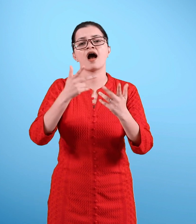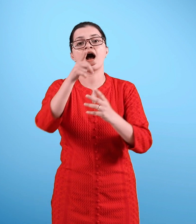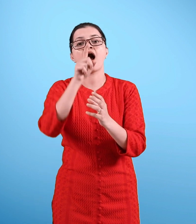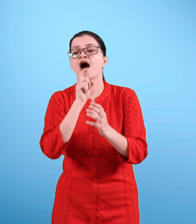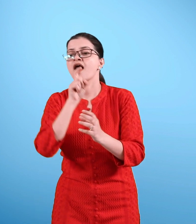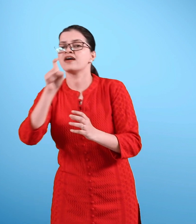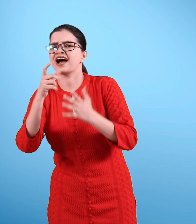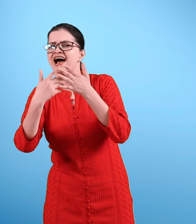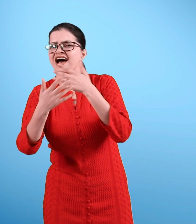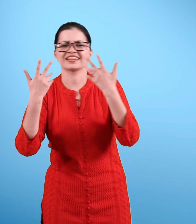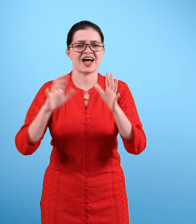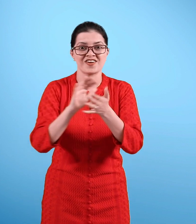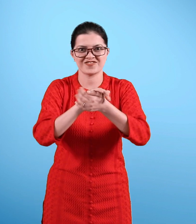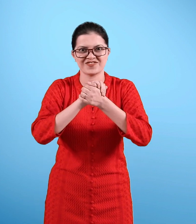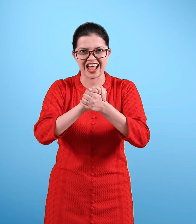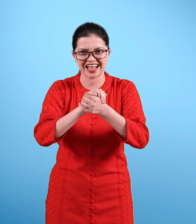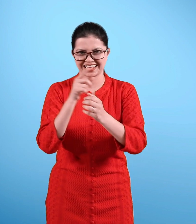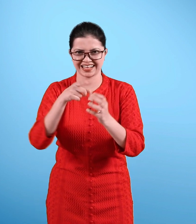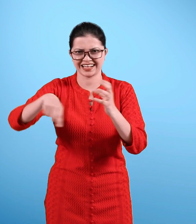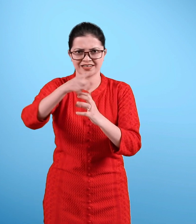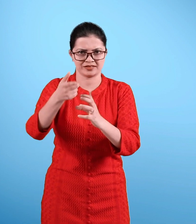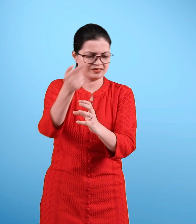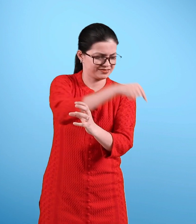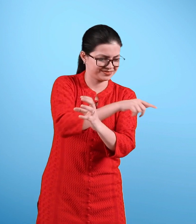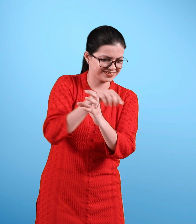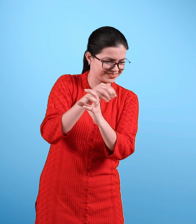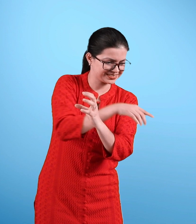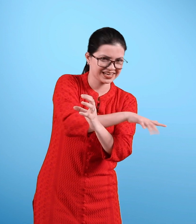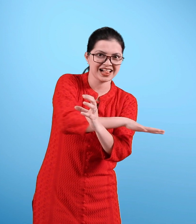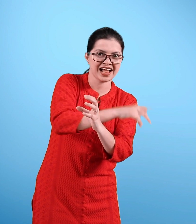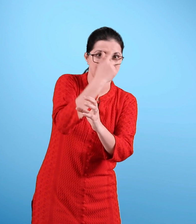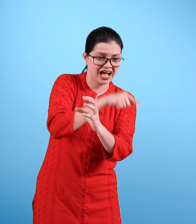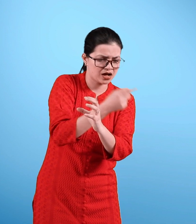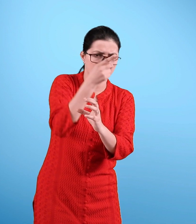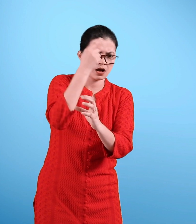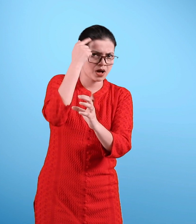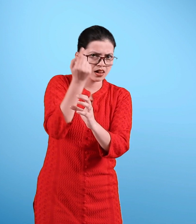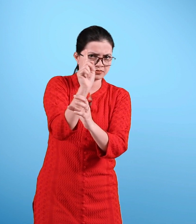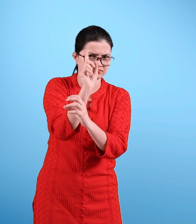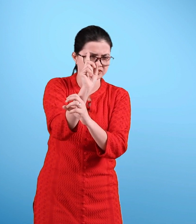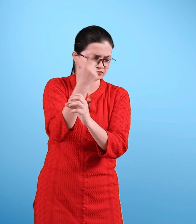Ask one of your friends to draw the outline of the shadow while you are holding the object.